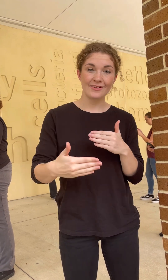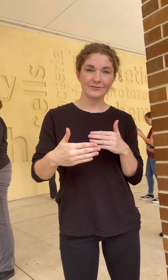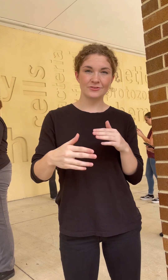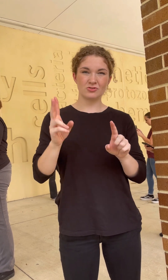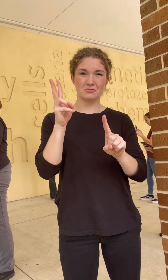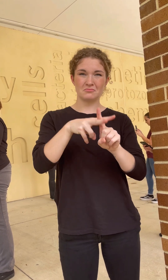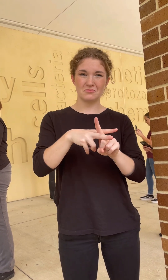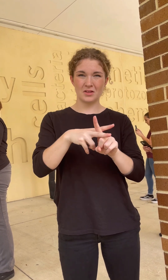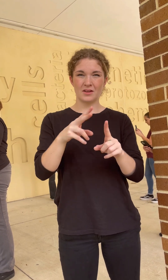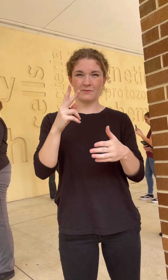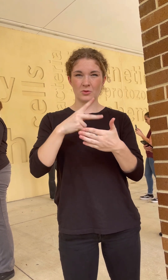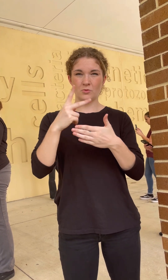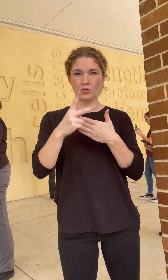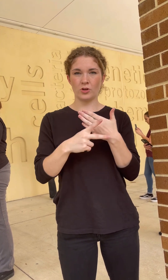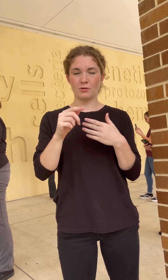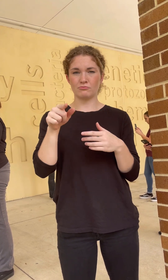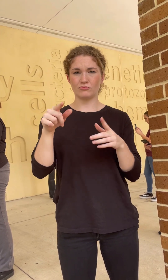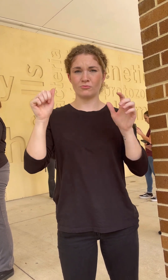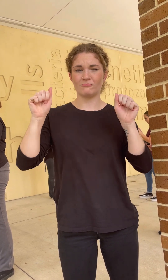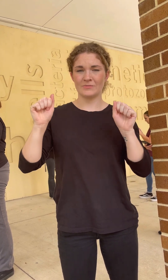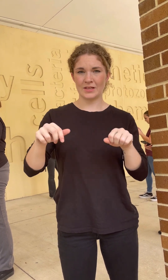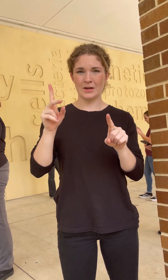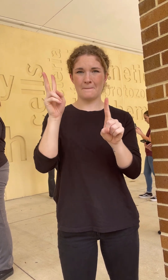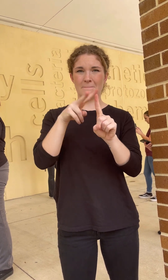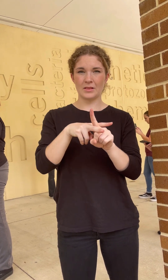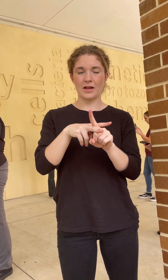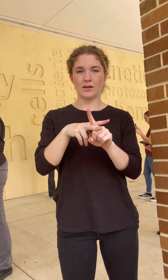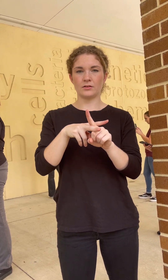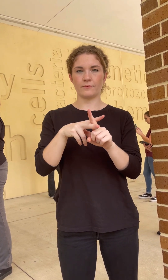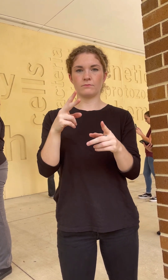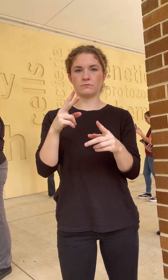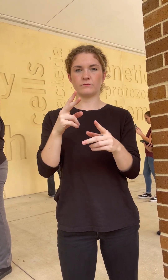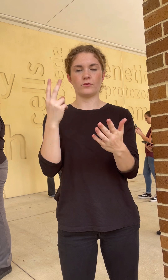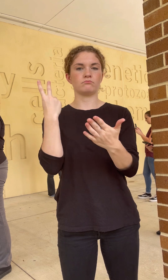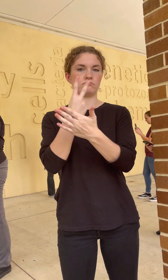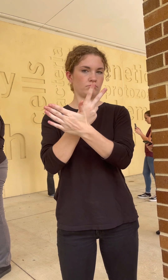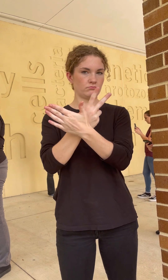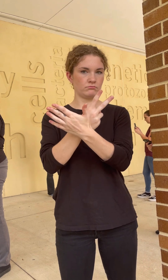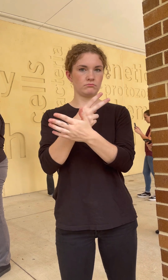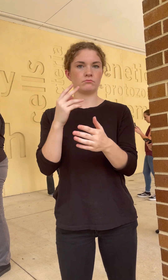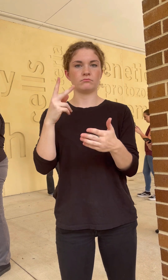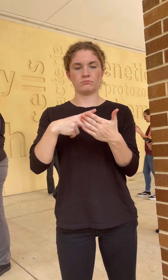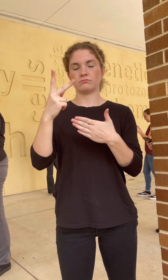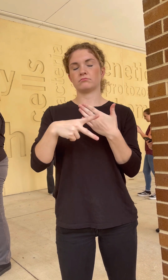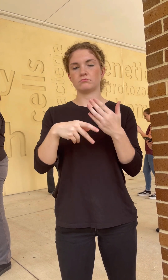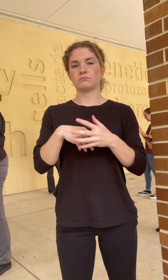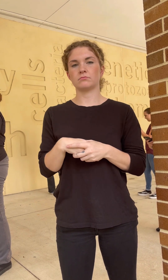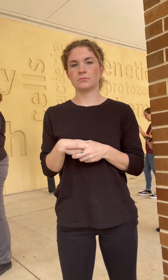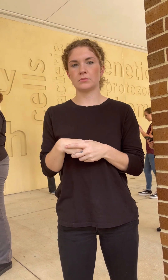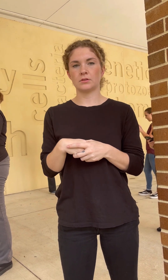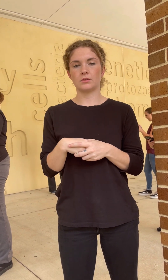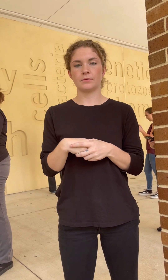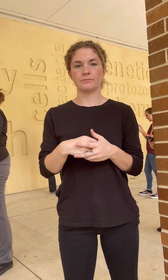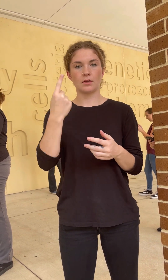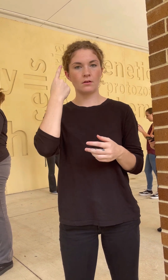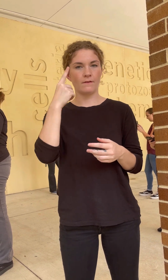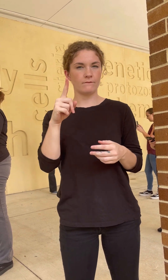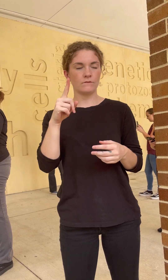So right after undergrad, you go straight into the master's program. And then for our criminology students, the FBI headquarters